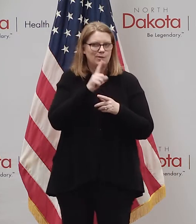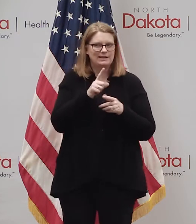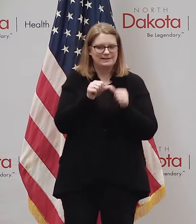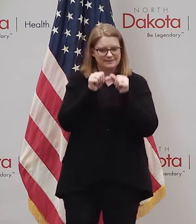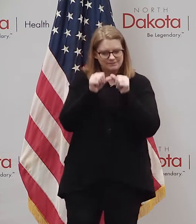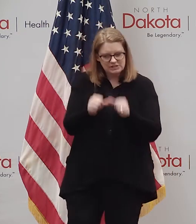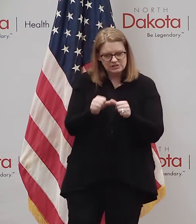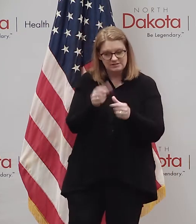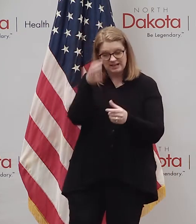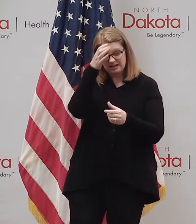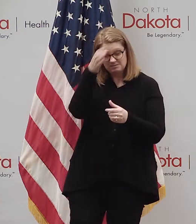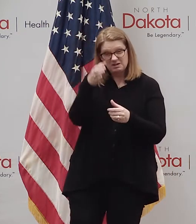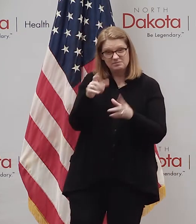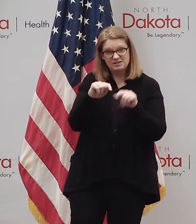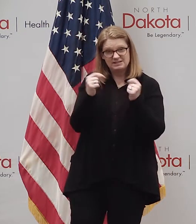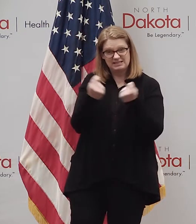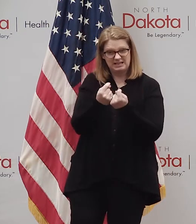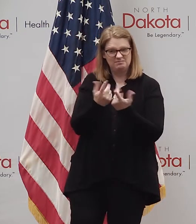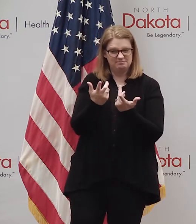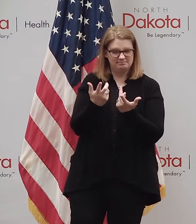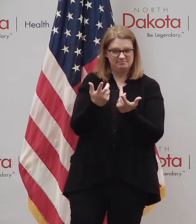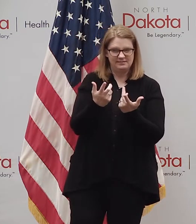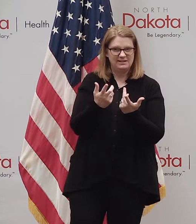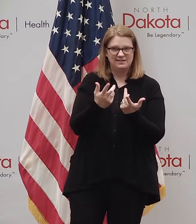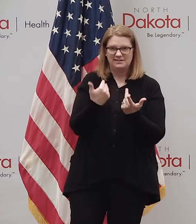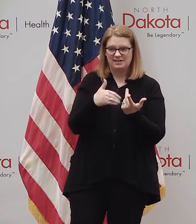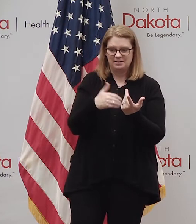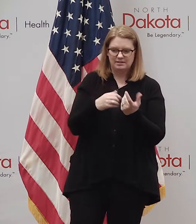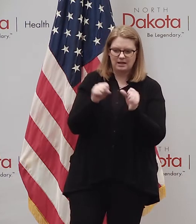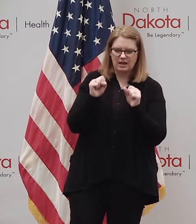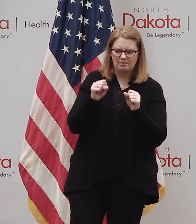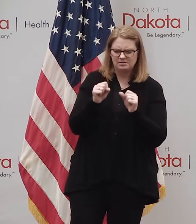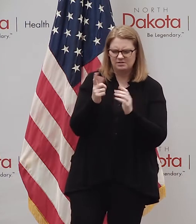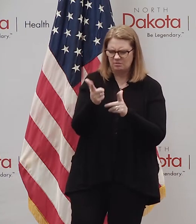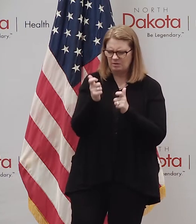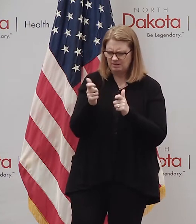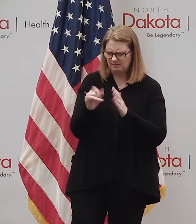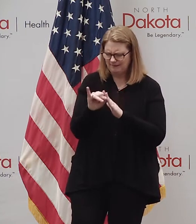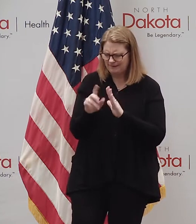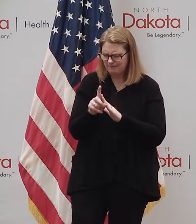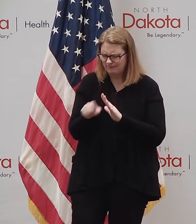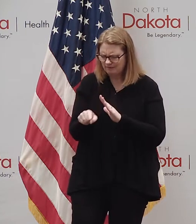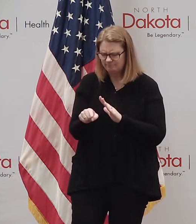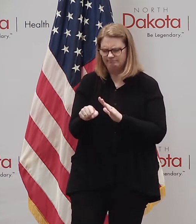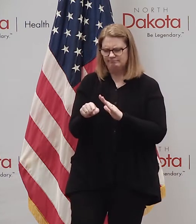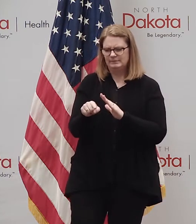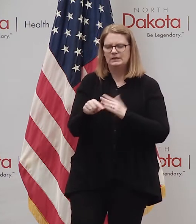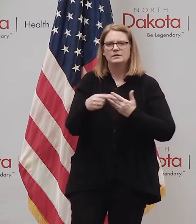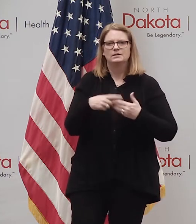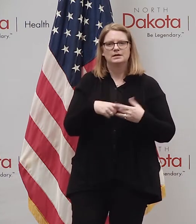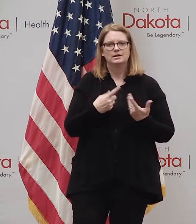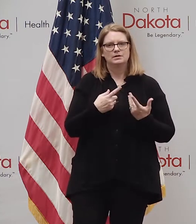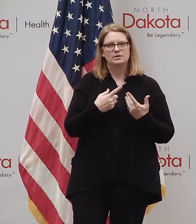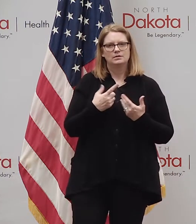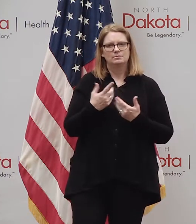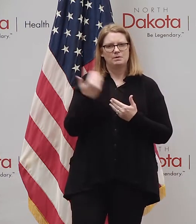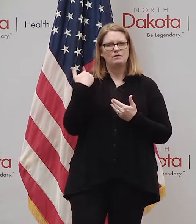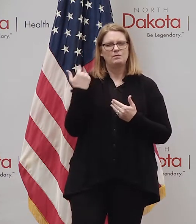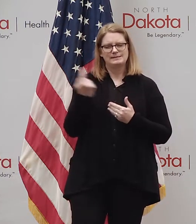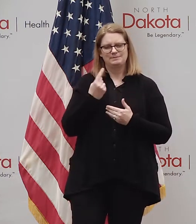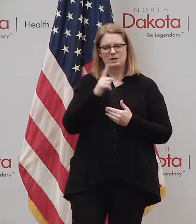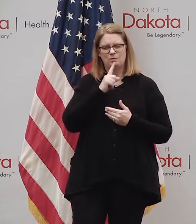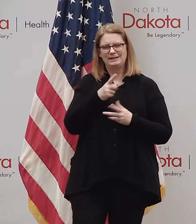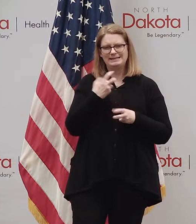the expertise of our laboratory personnel that was able to identify this. This was something that would have been really hard to catch.